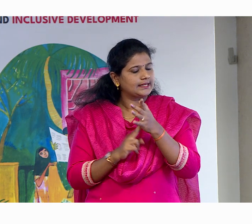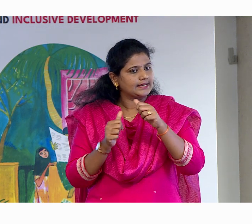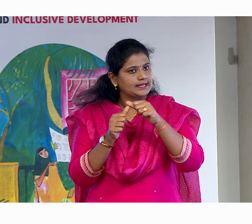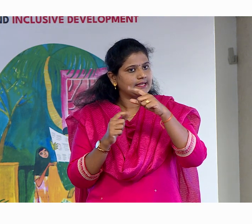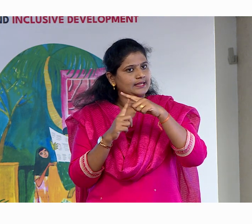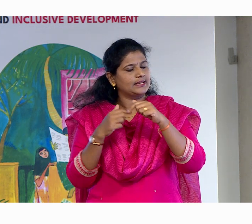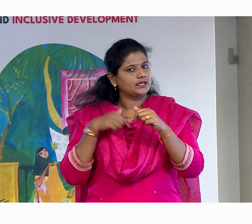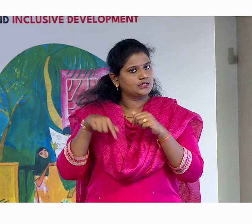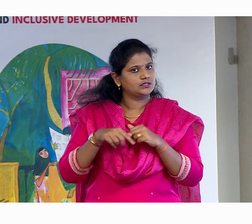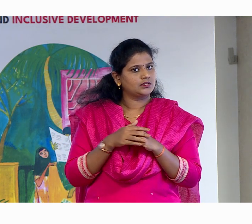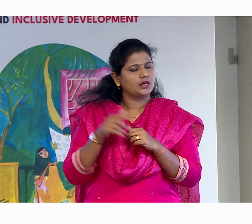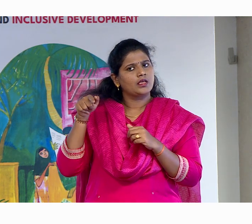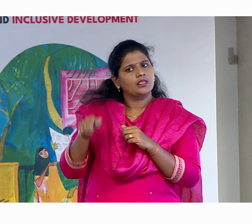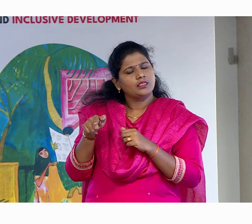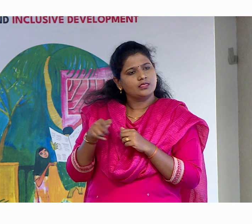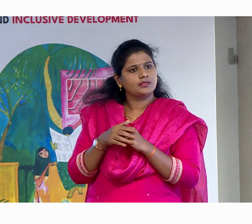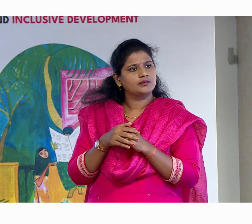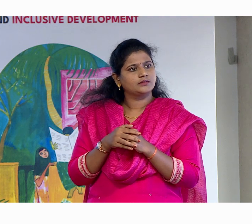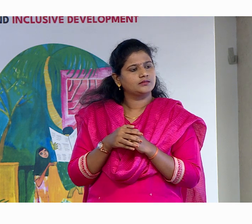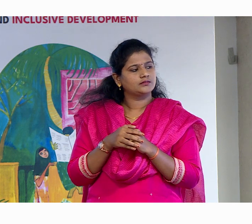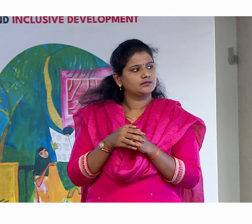John Gabby, and this is Andree.